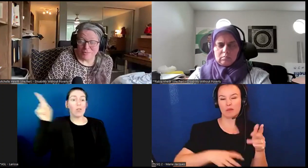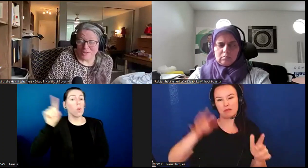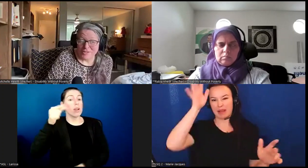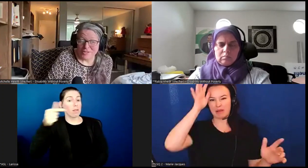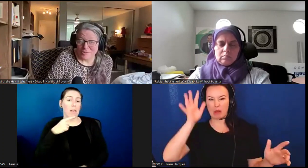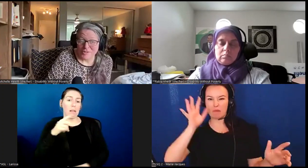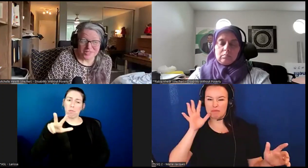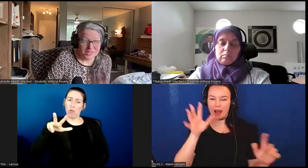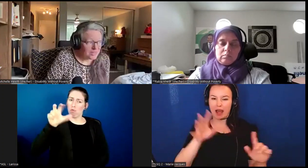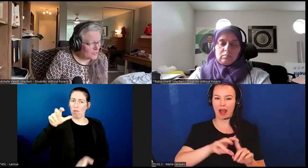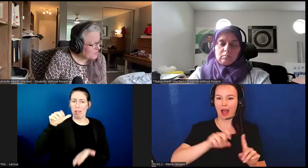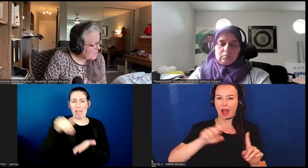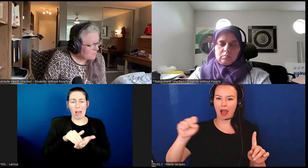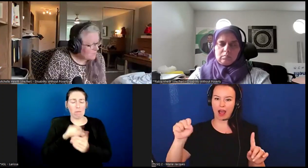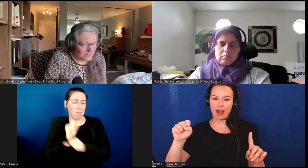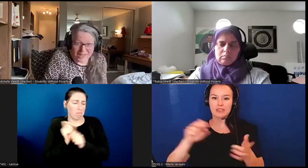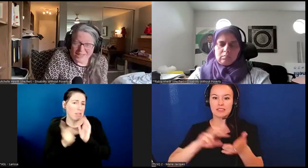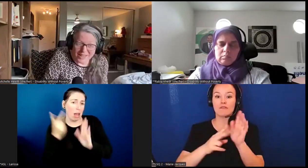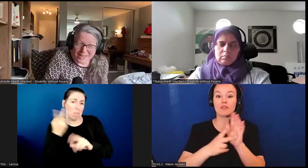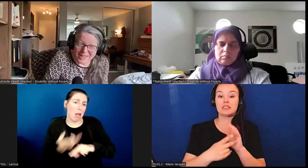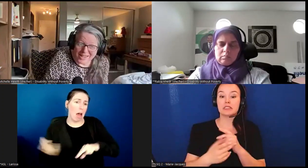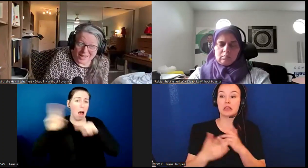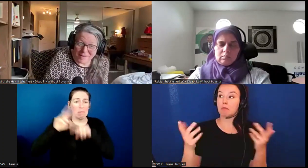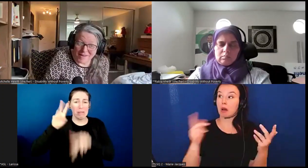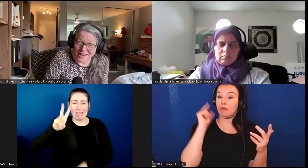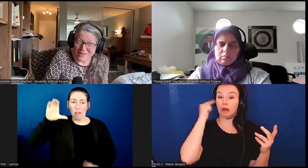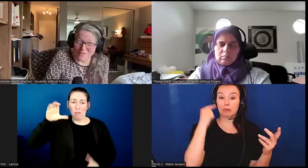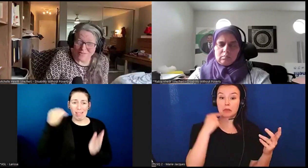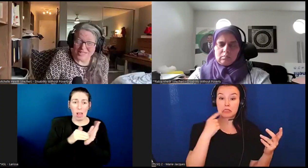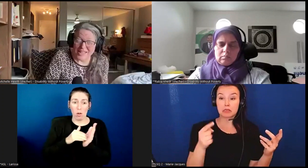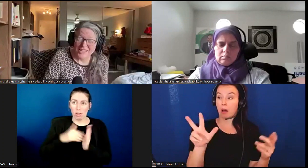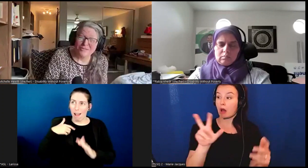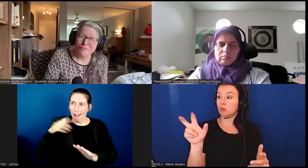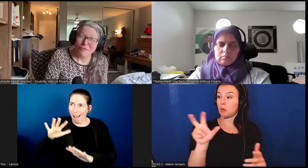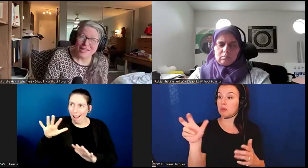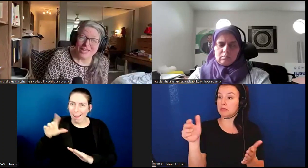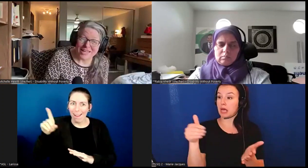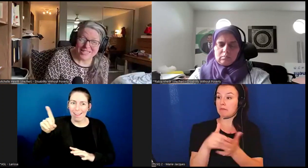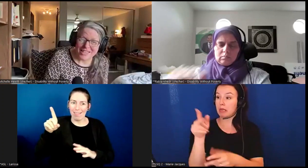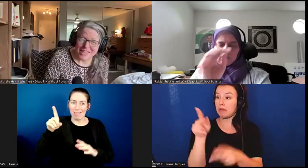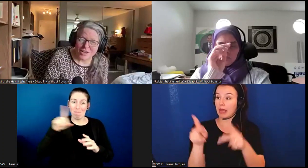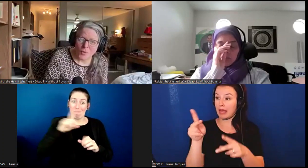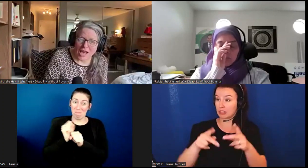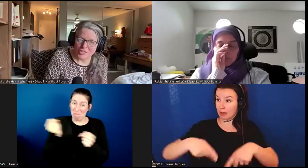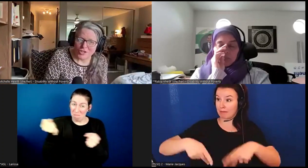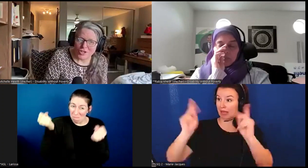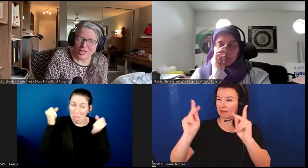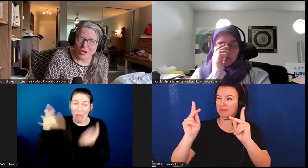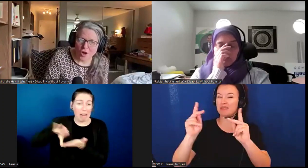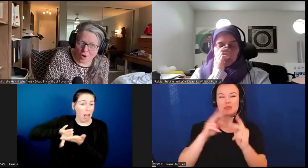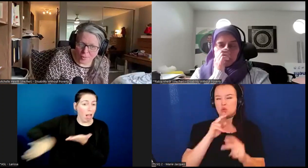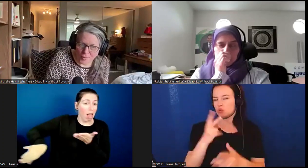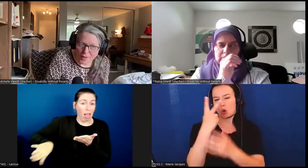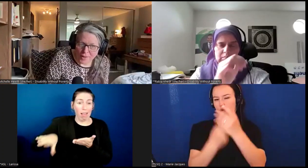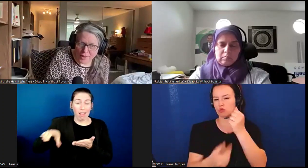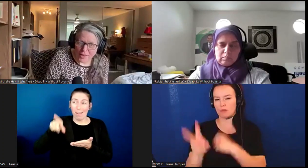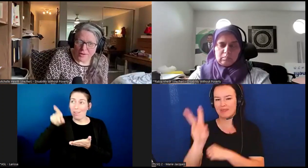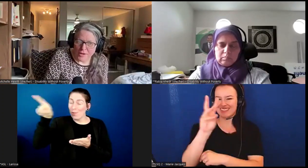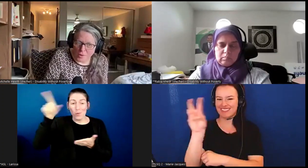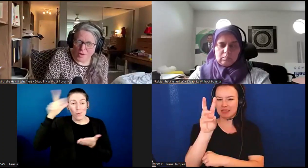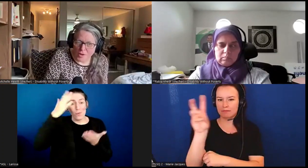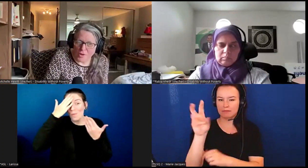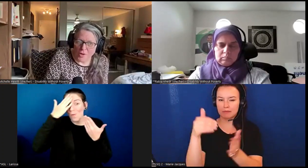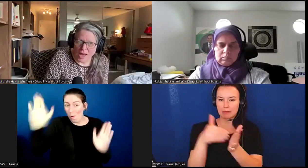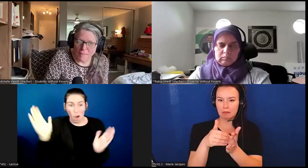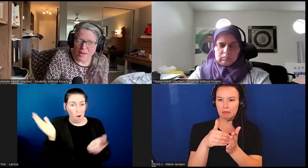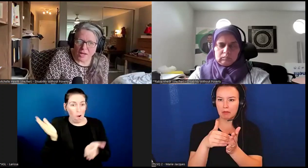that we're going to double to 600,000, they didn't think about any of this. They didn't realize that they don't actually know